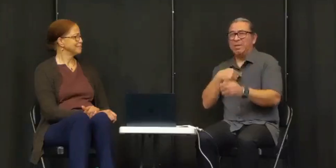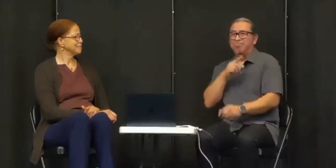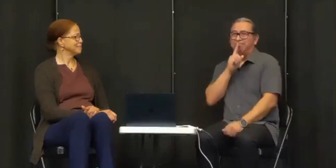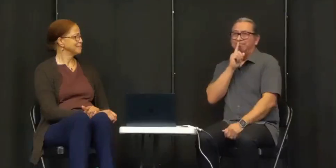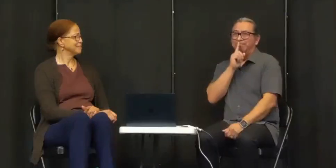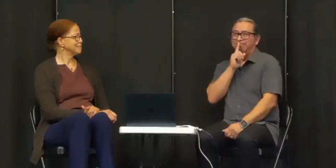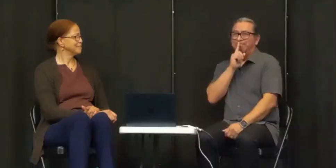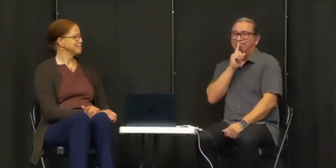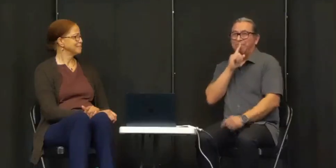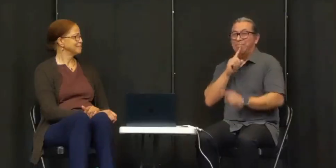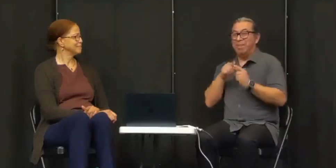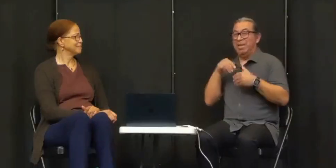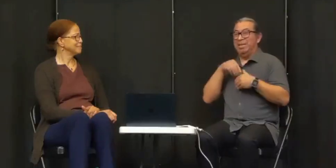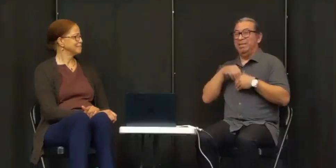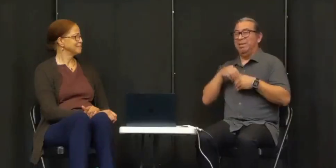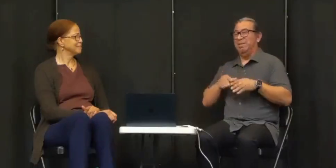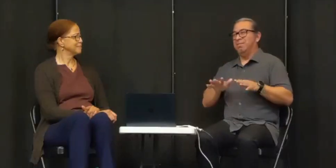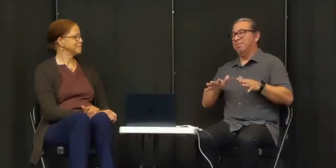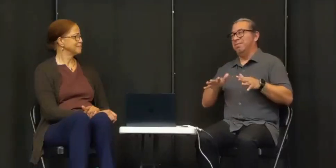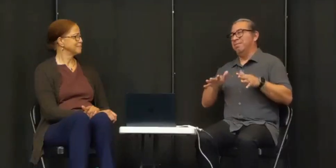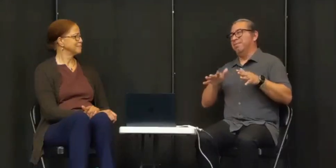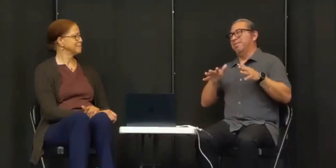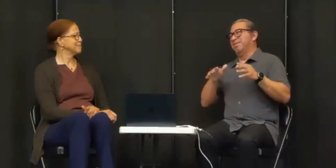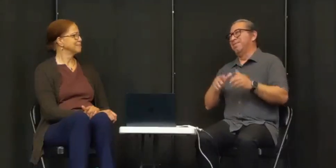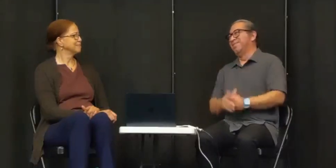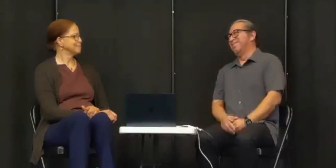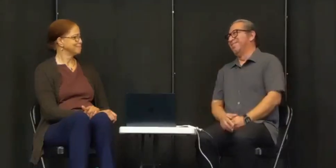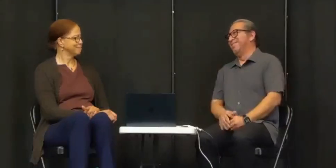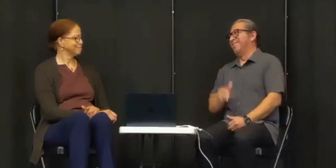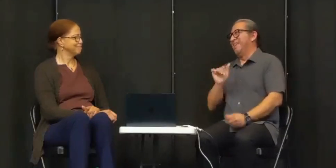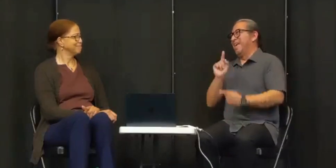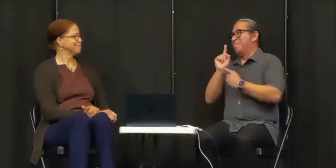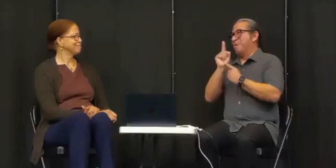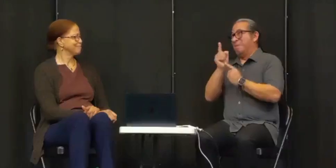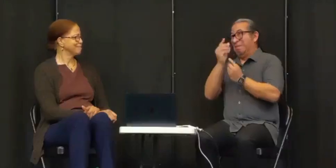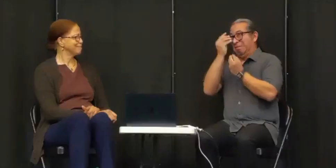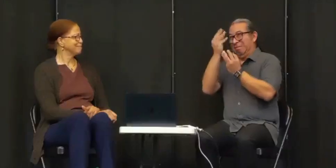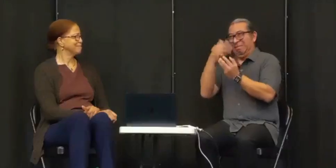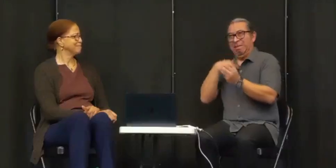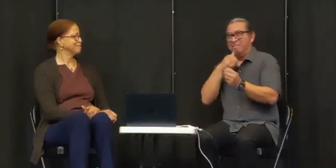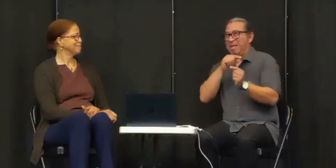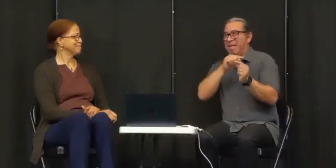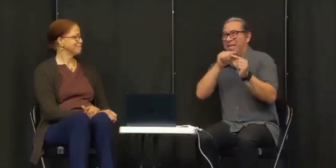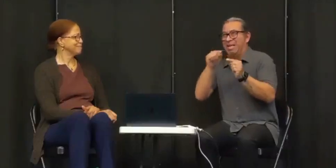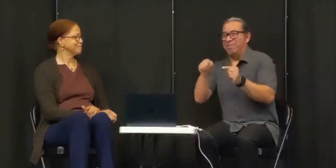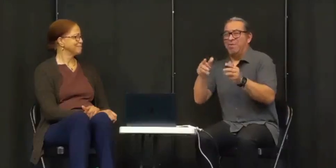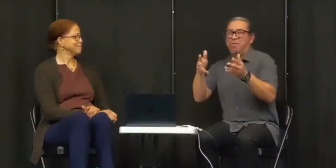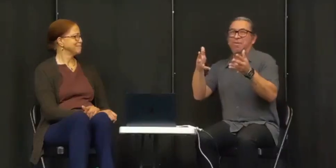family are very close. So I kind of go, okay, but that anxiety does build.